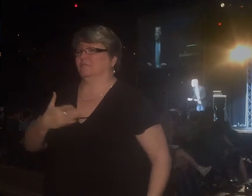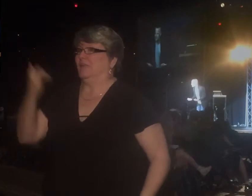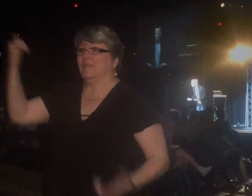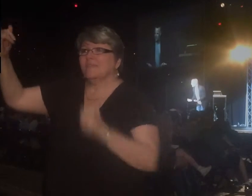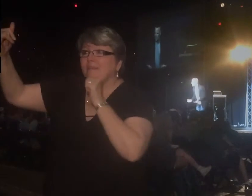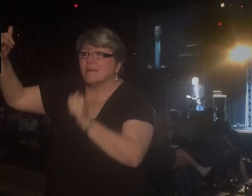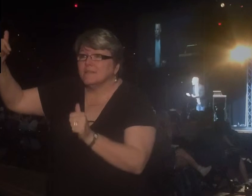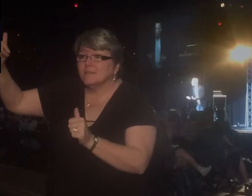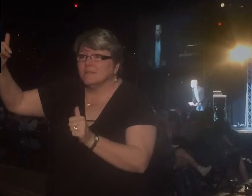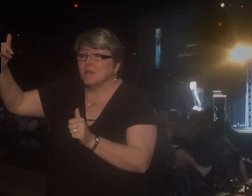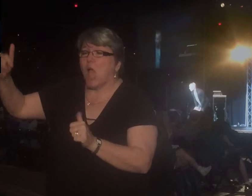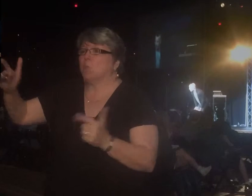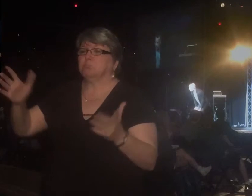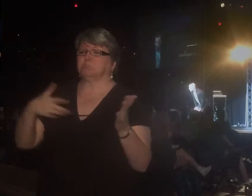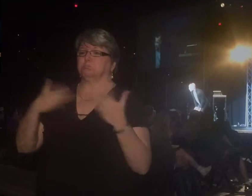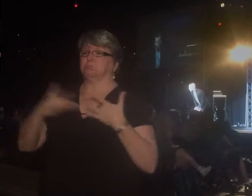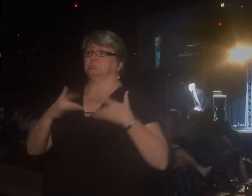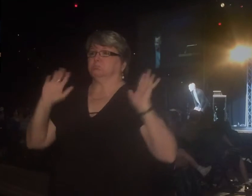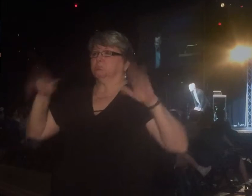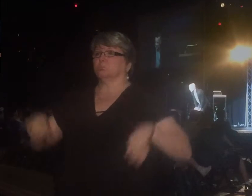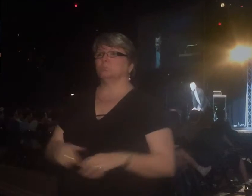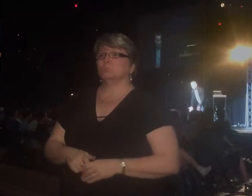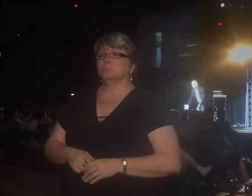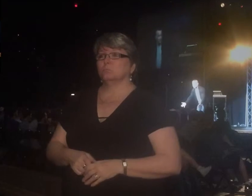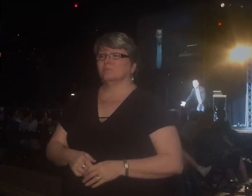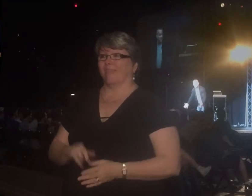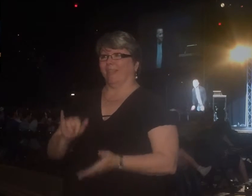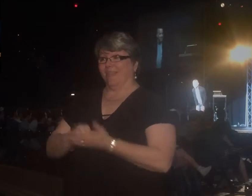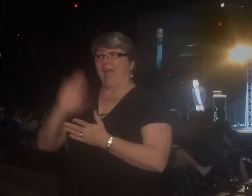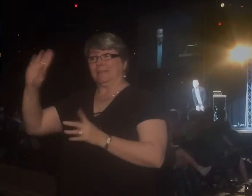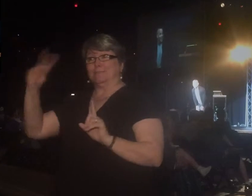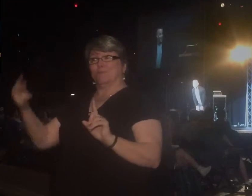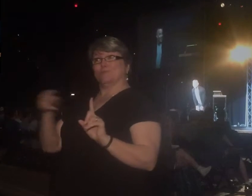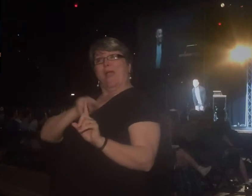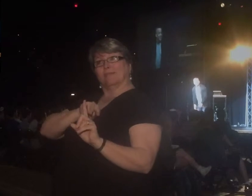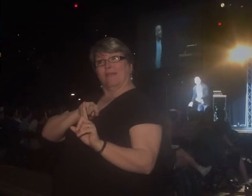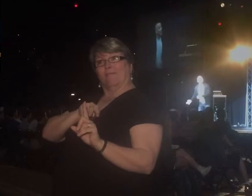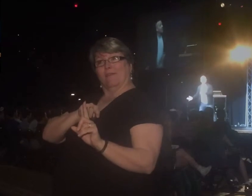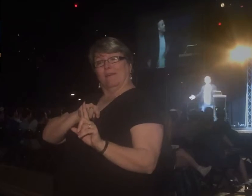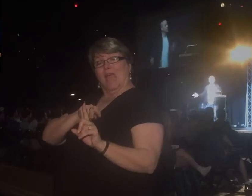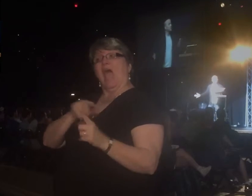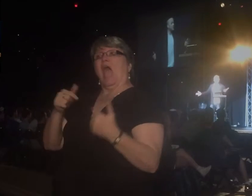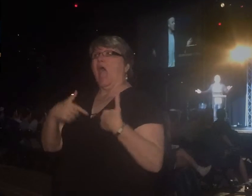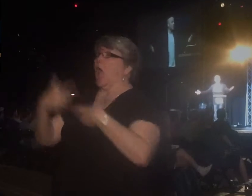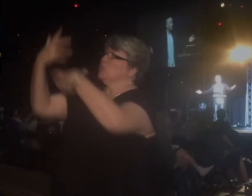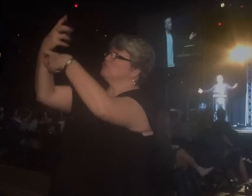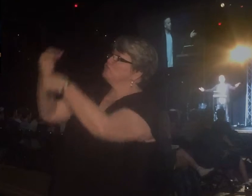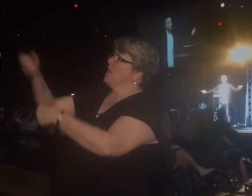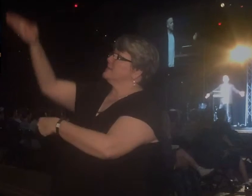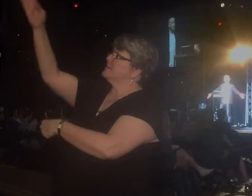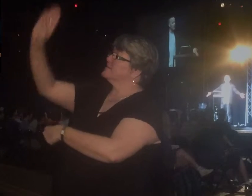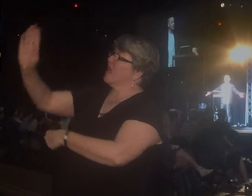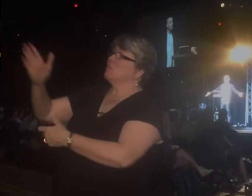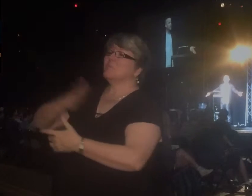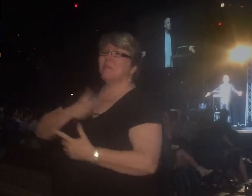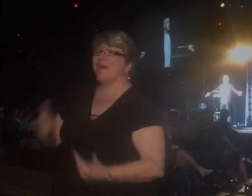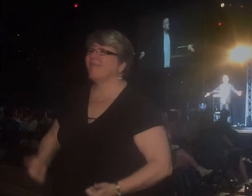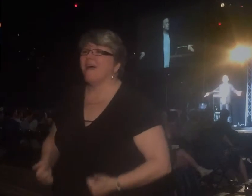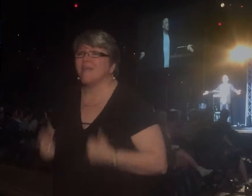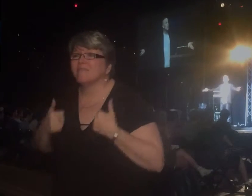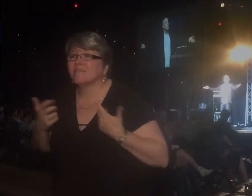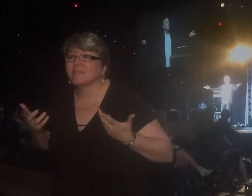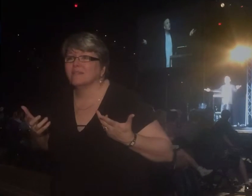And if he doesn't, I'm not worried about it. That's his perspective. He says, I trust God with my